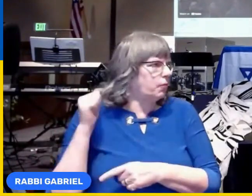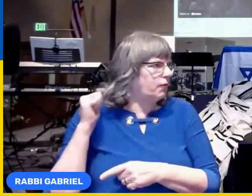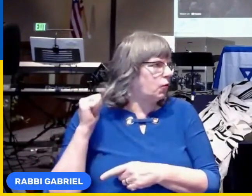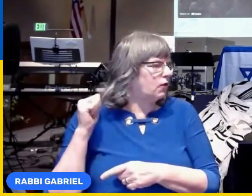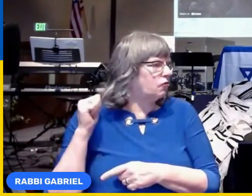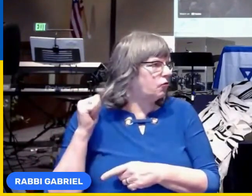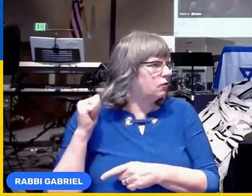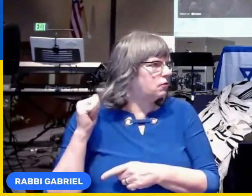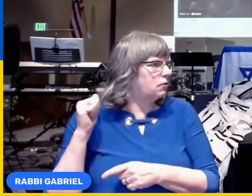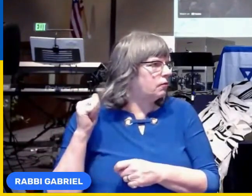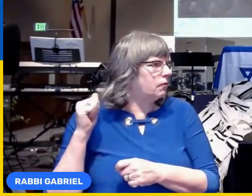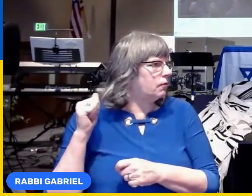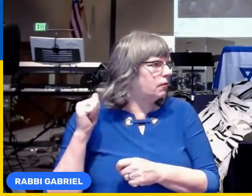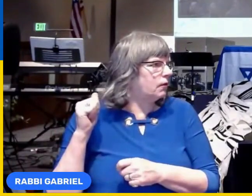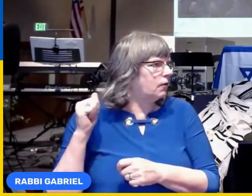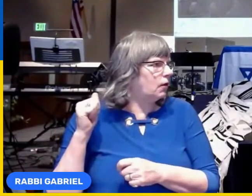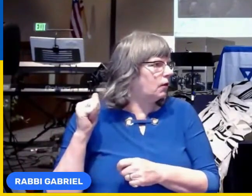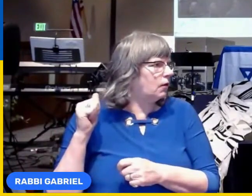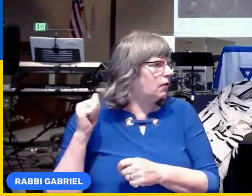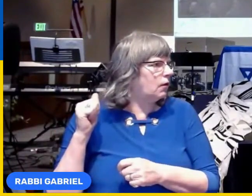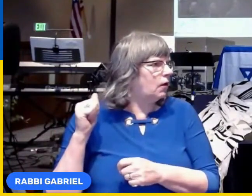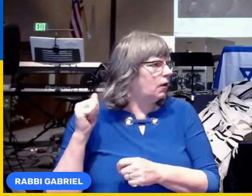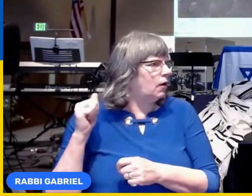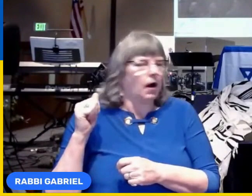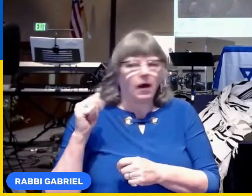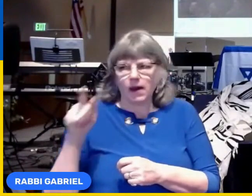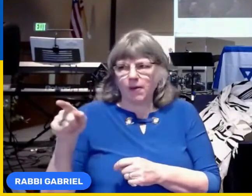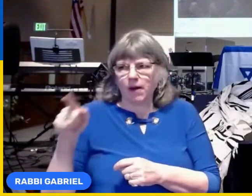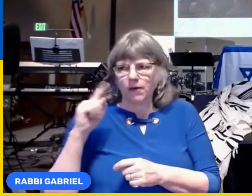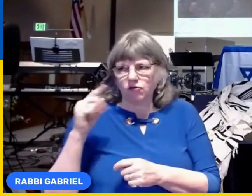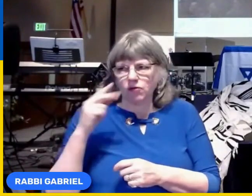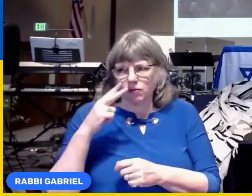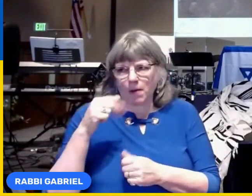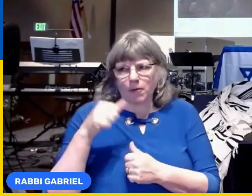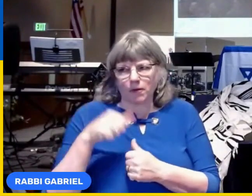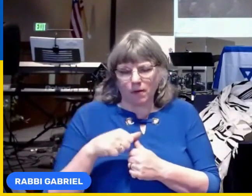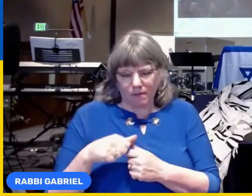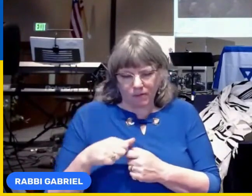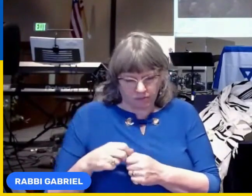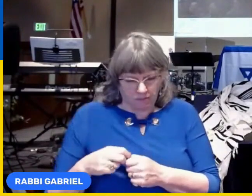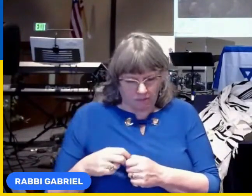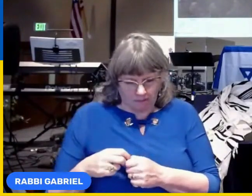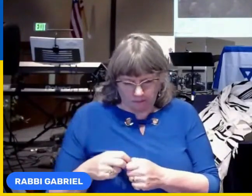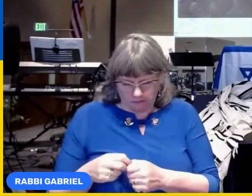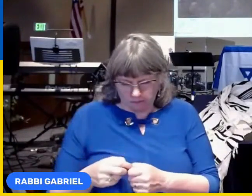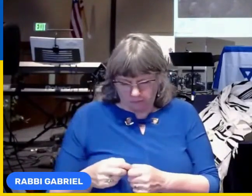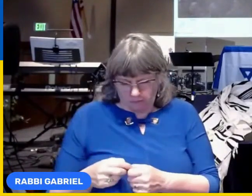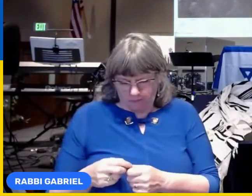You showed this before, didn't you? This oh, 2-3 years ago. Yeah, but I think she remembers it.